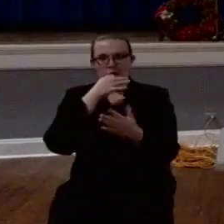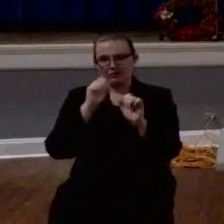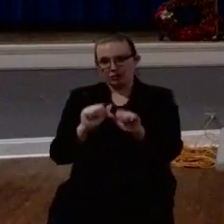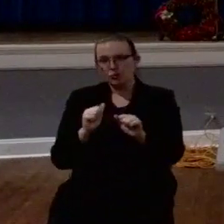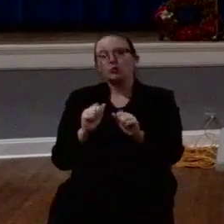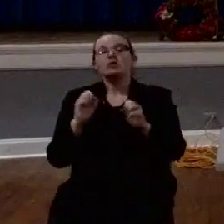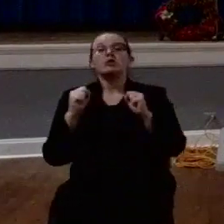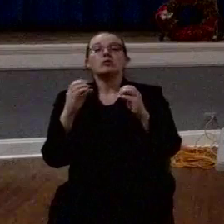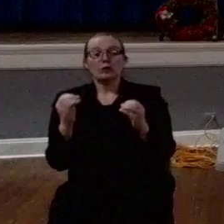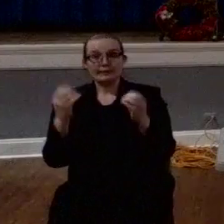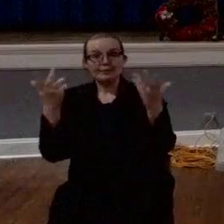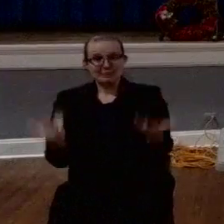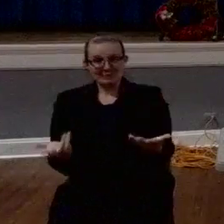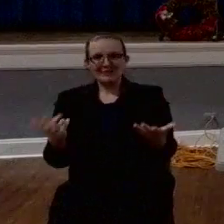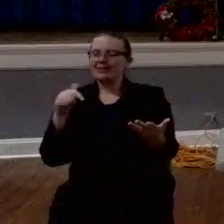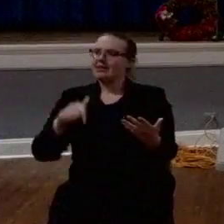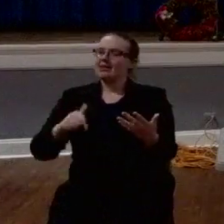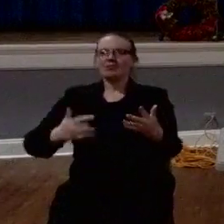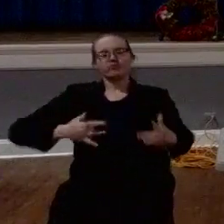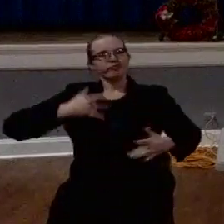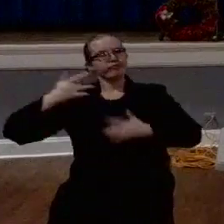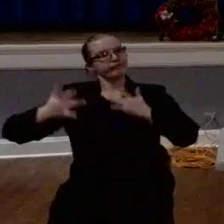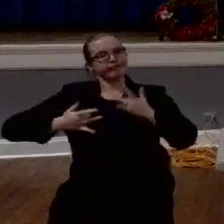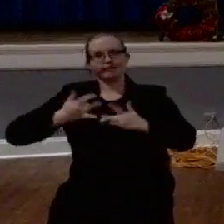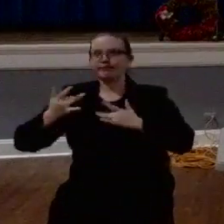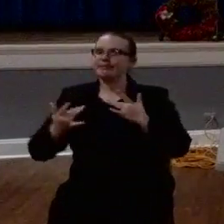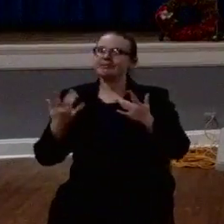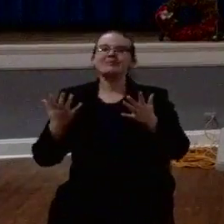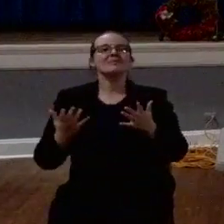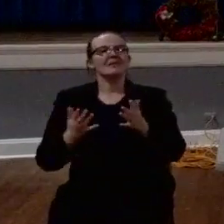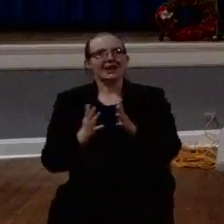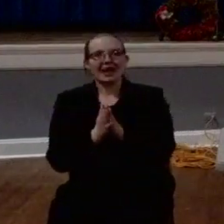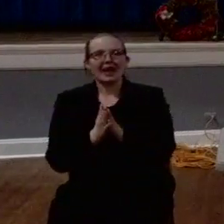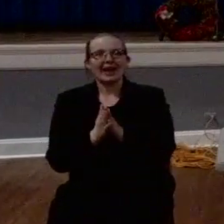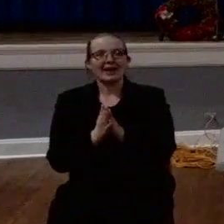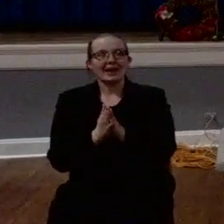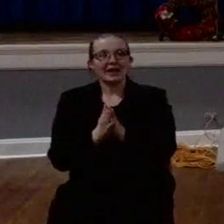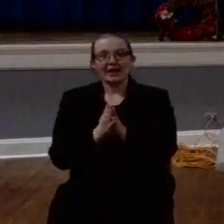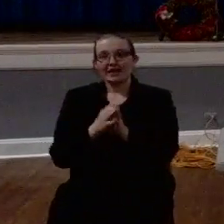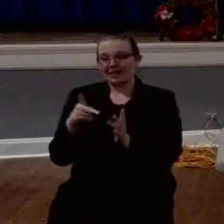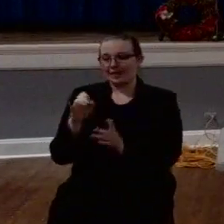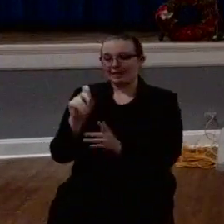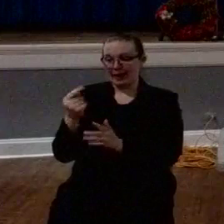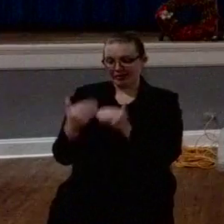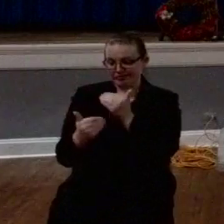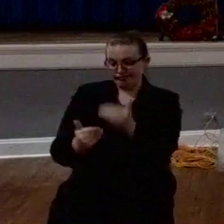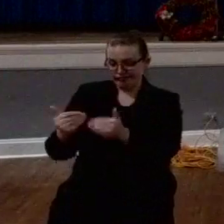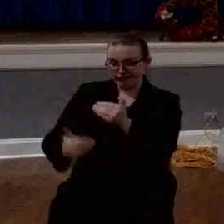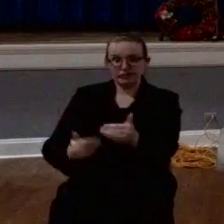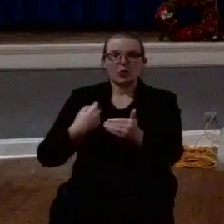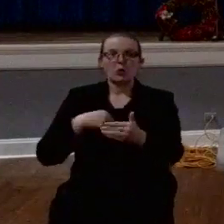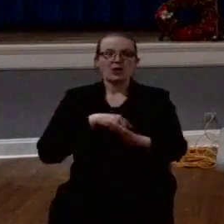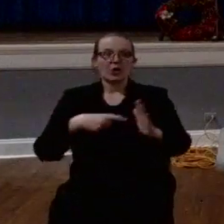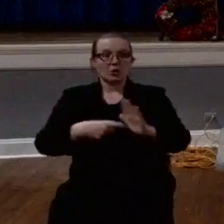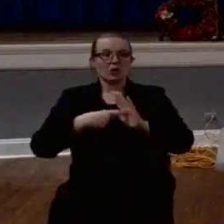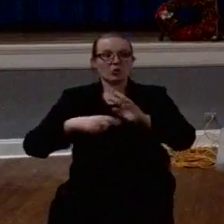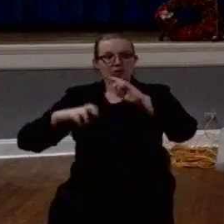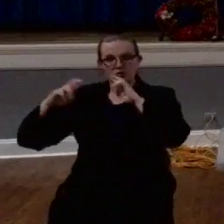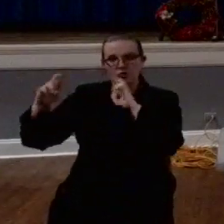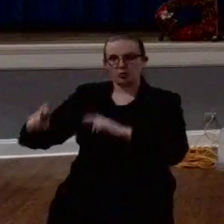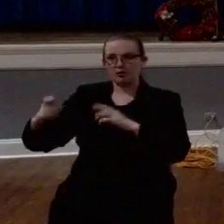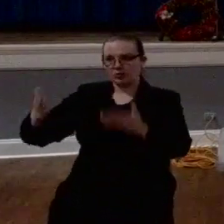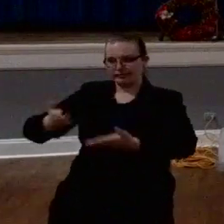could. But this is very exciting. So the path forward from here, we're required to report this out